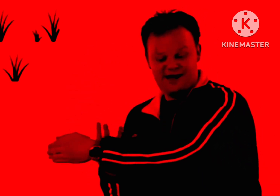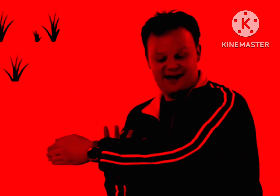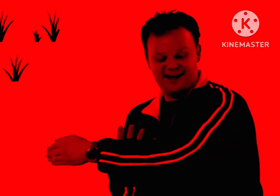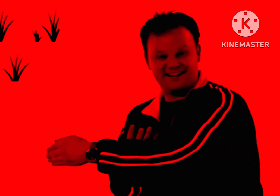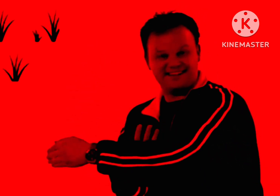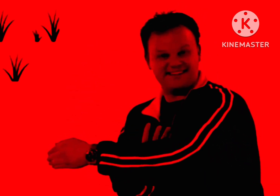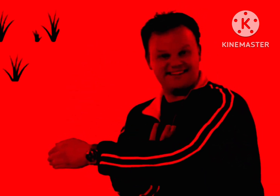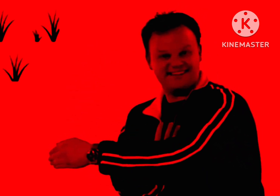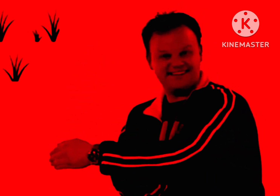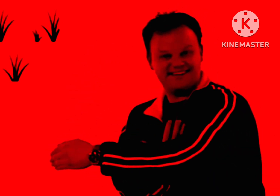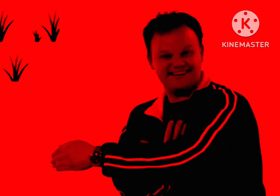Grass.